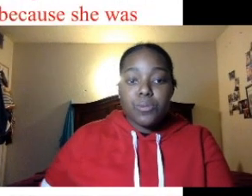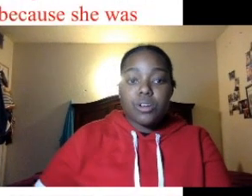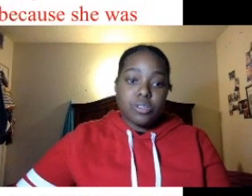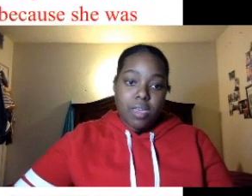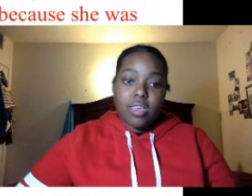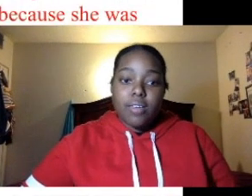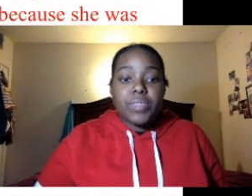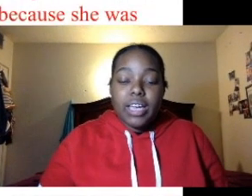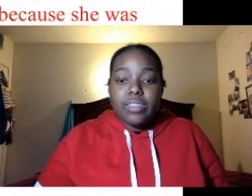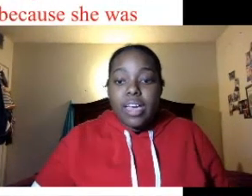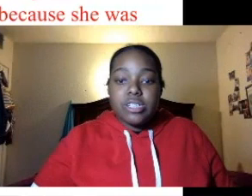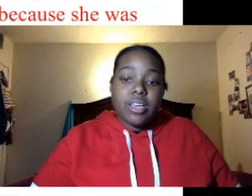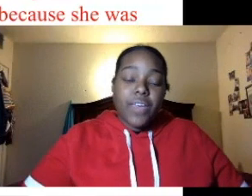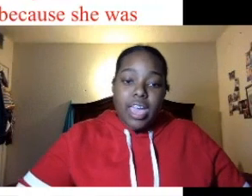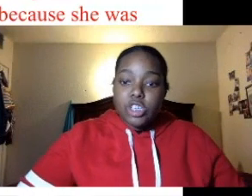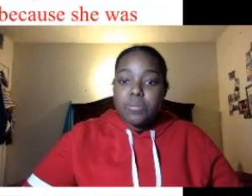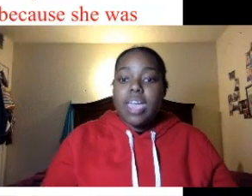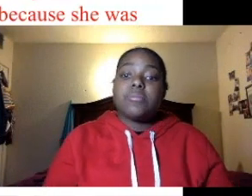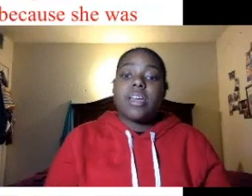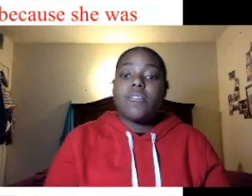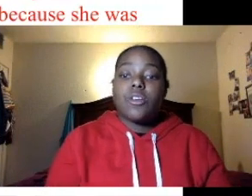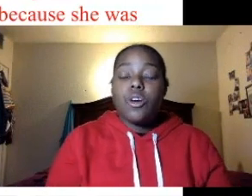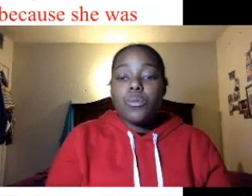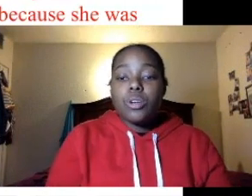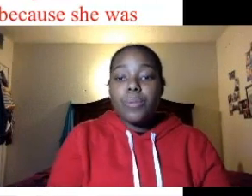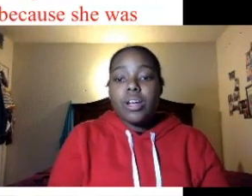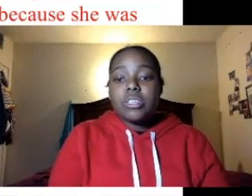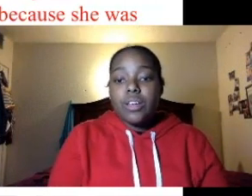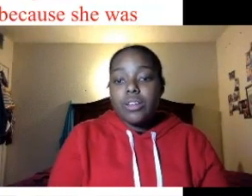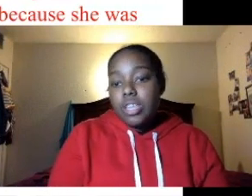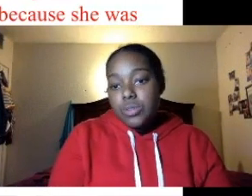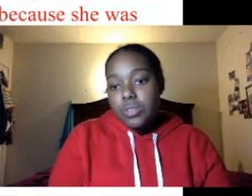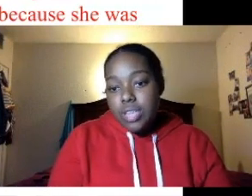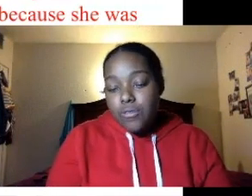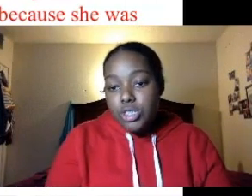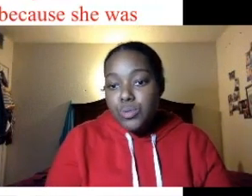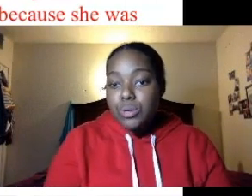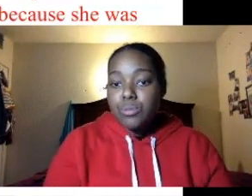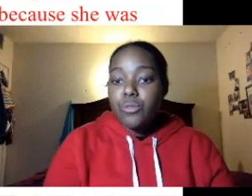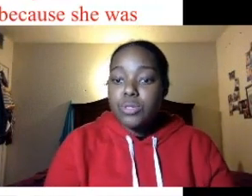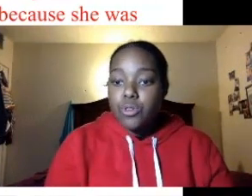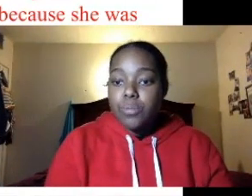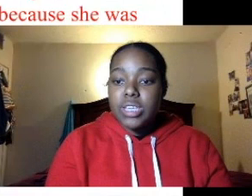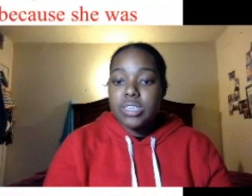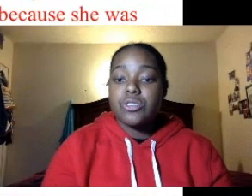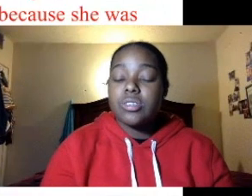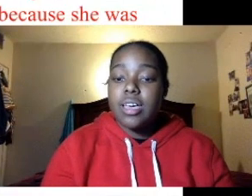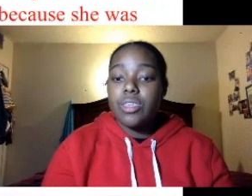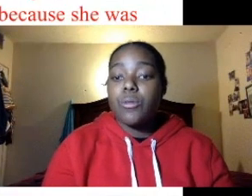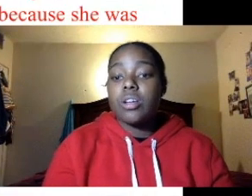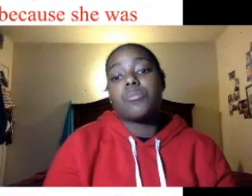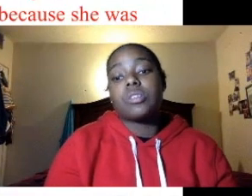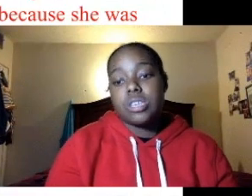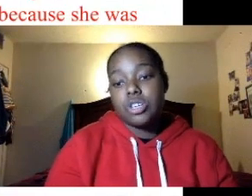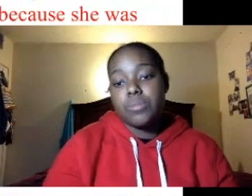was born in Jamaica. At the age of 8, she became deaf. When her parents found out that she was deaf, she was removed from school because the teachers said